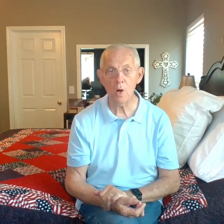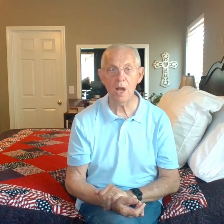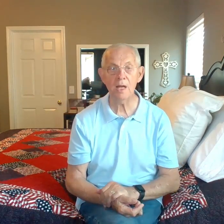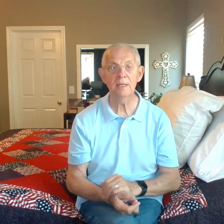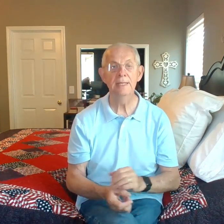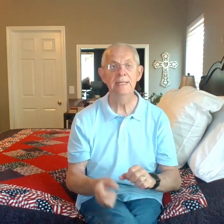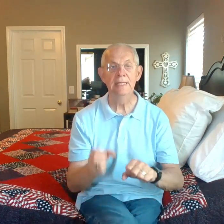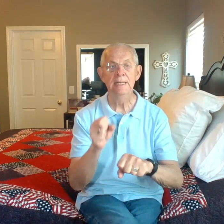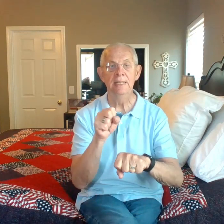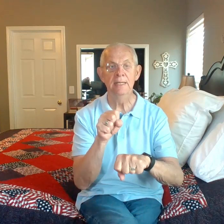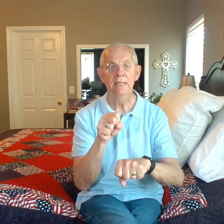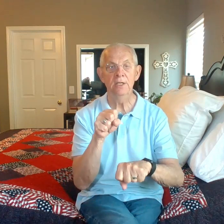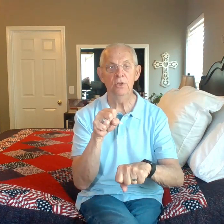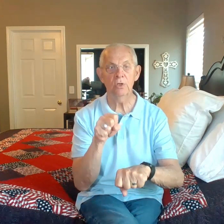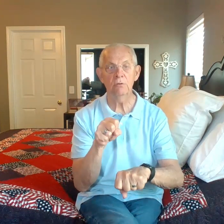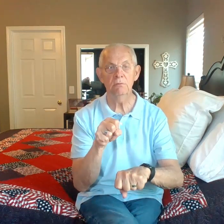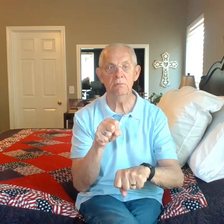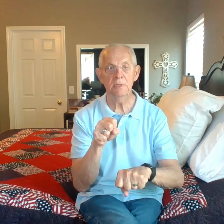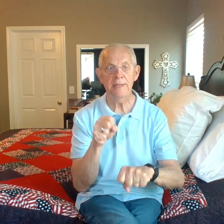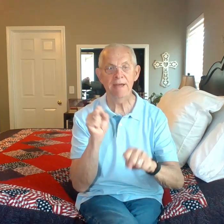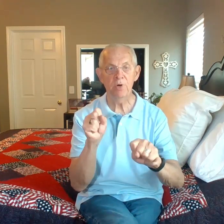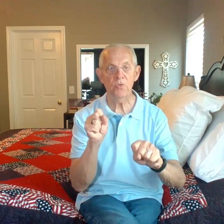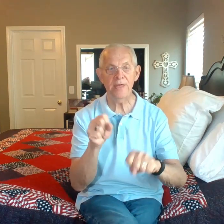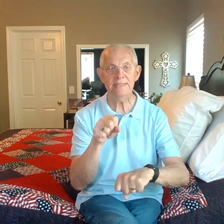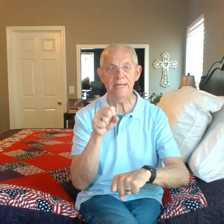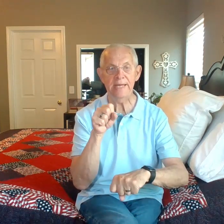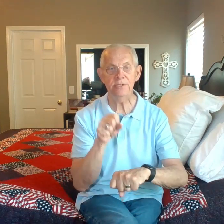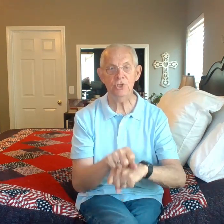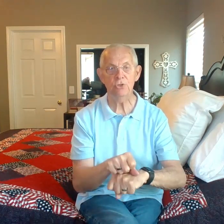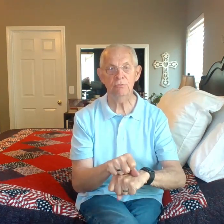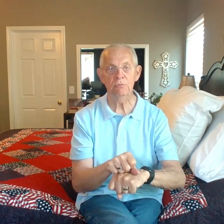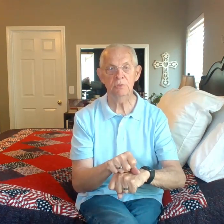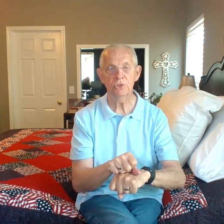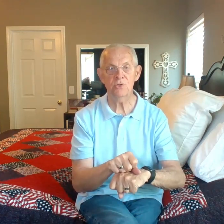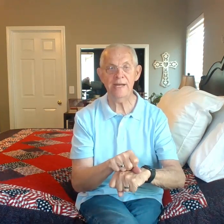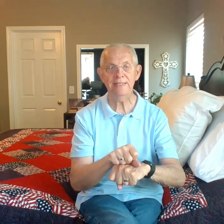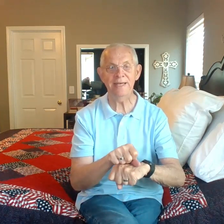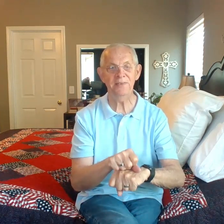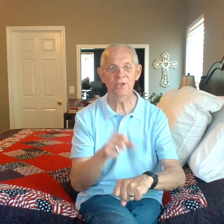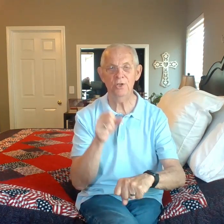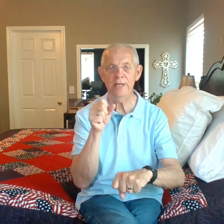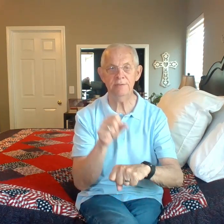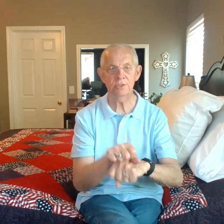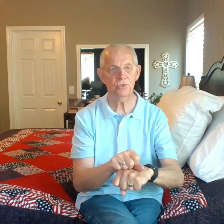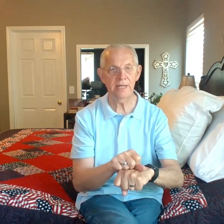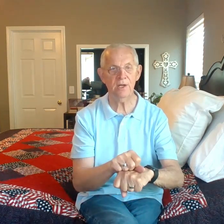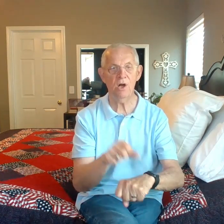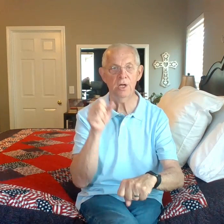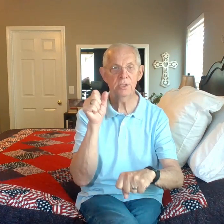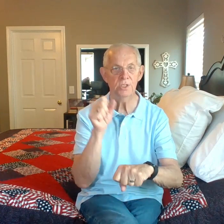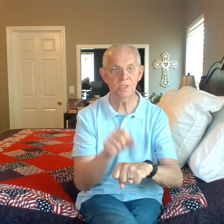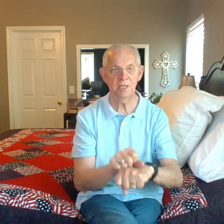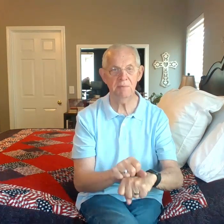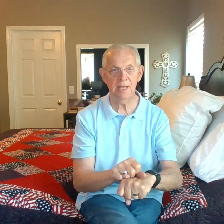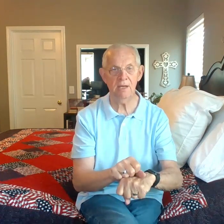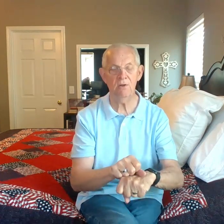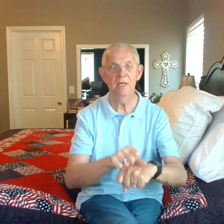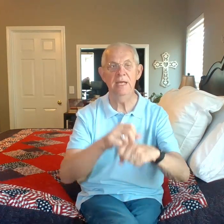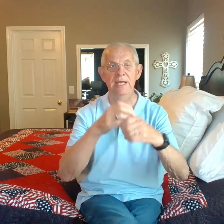Rock, you have both S hands, you strike that there, you don't have to strike hard, you just come down and then